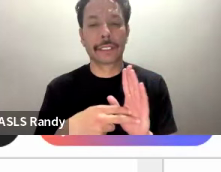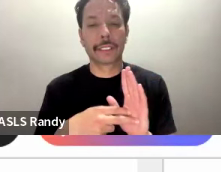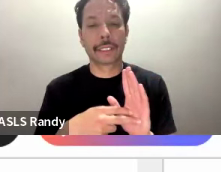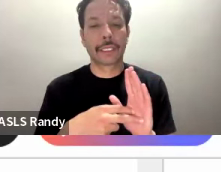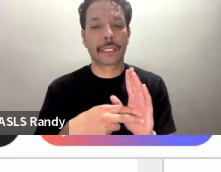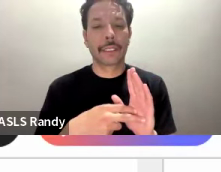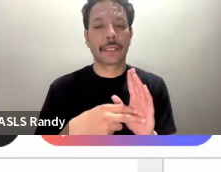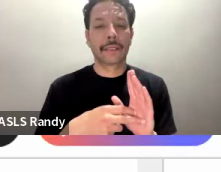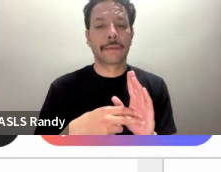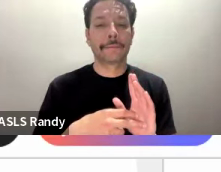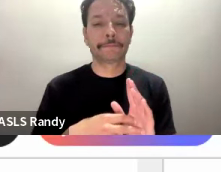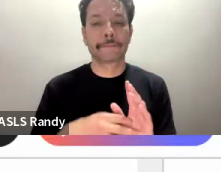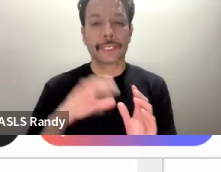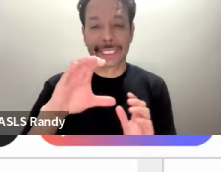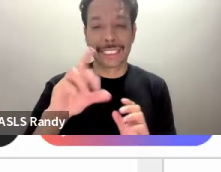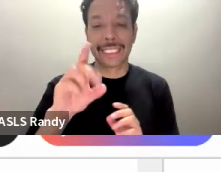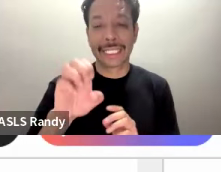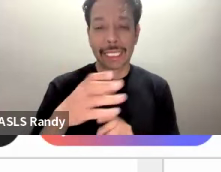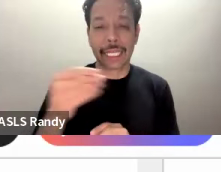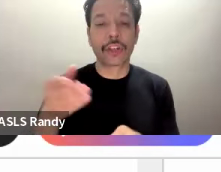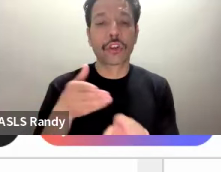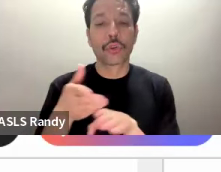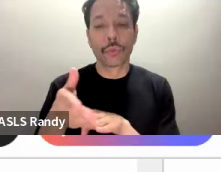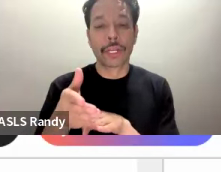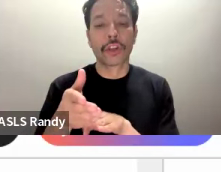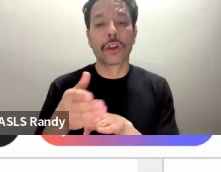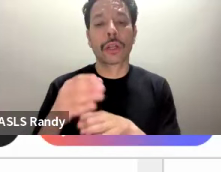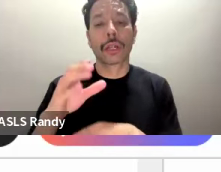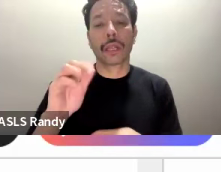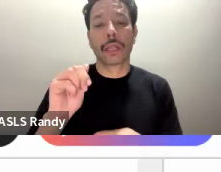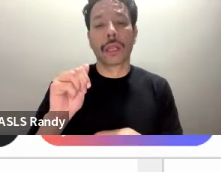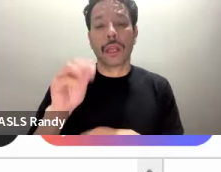CDE and career and college readiness